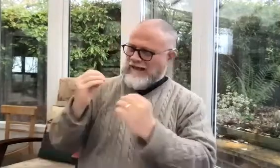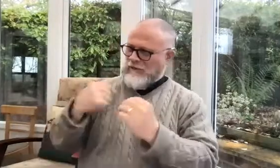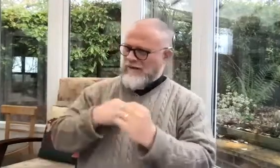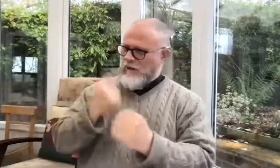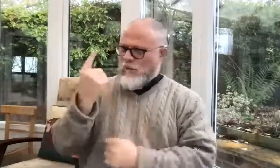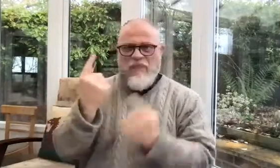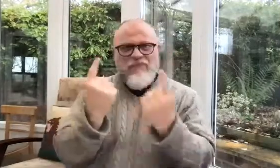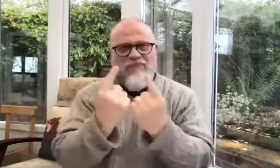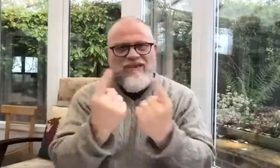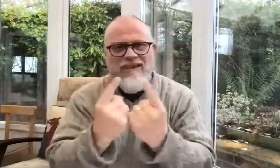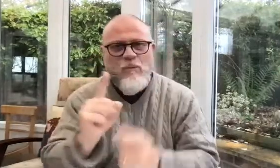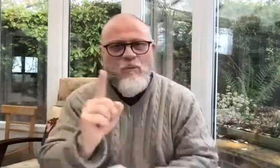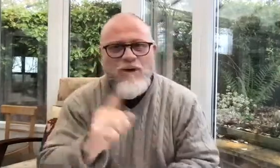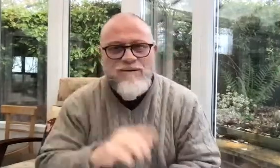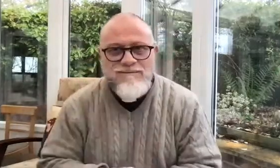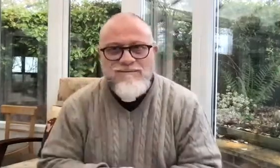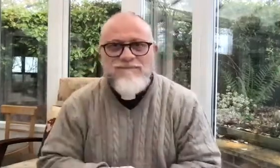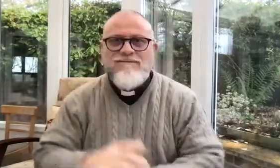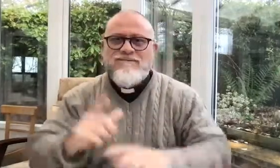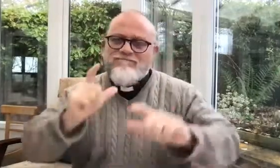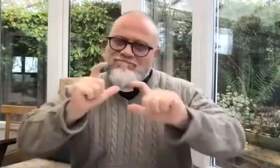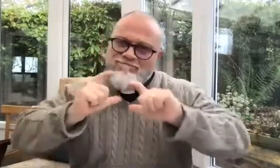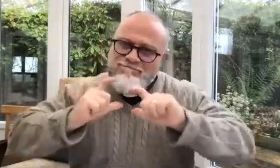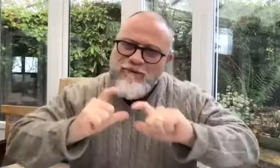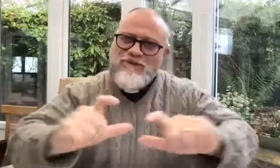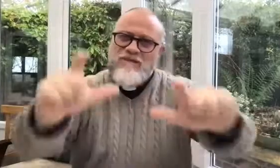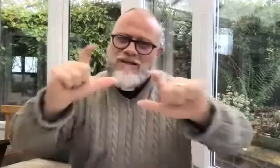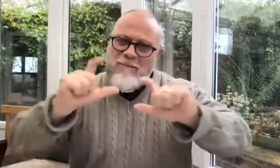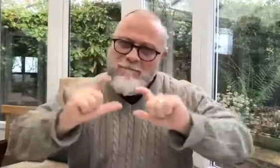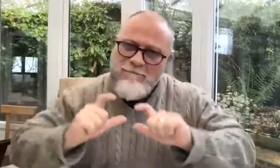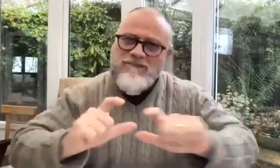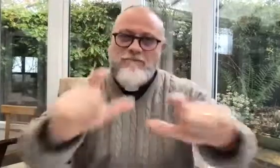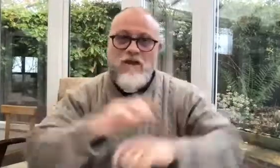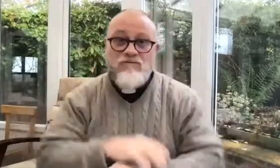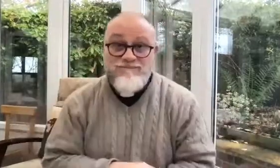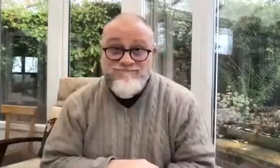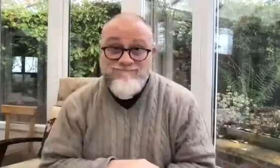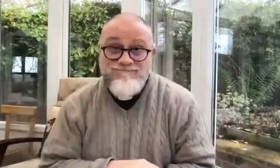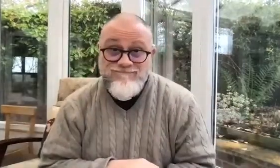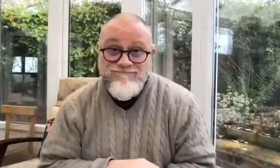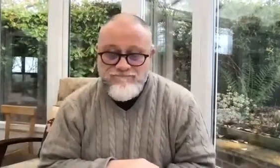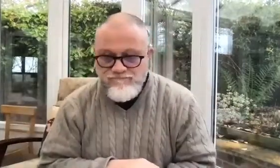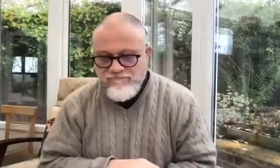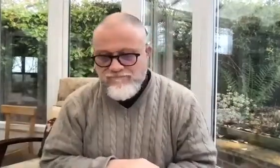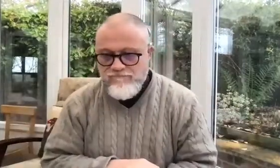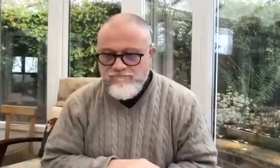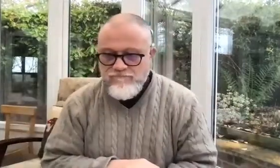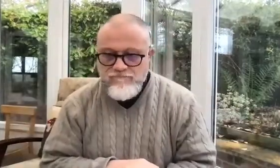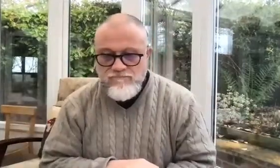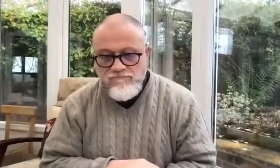with the coronavirus pandemic, that's taught me perseverance. It